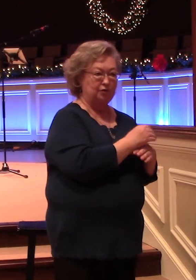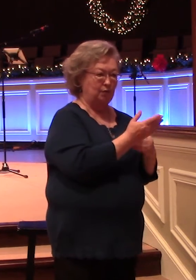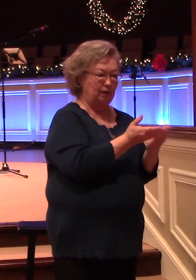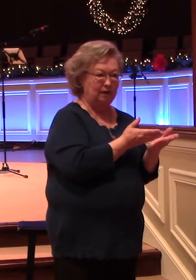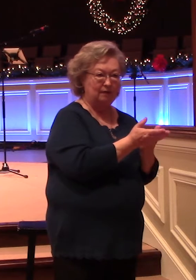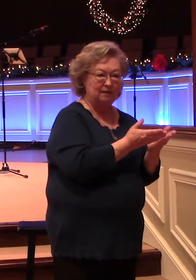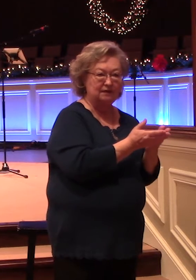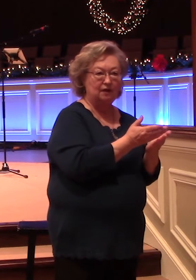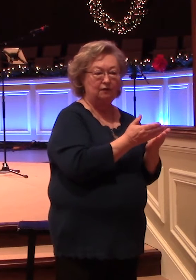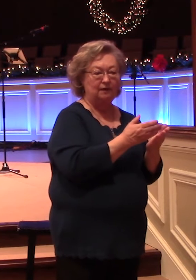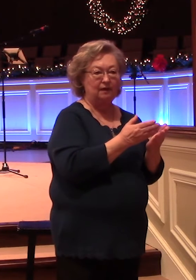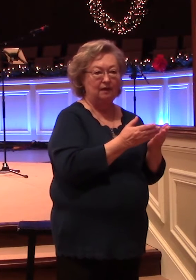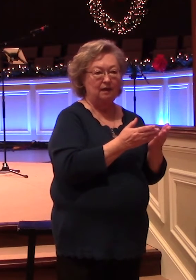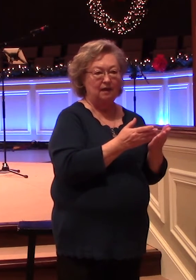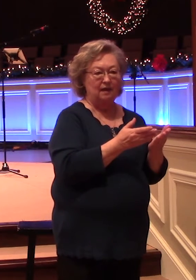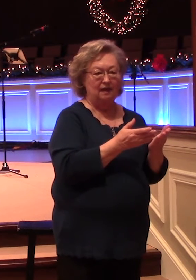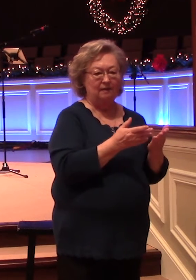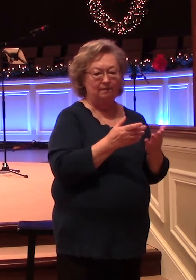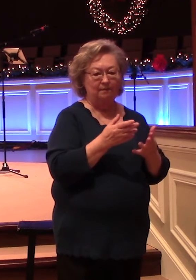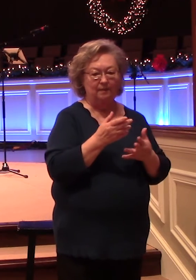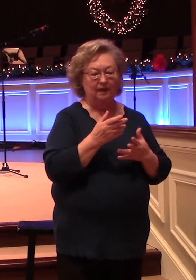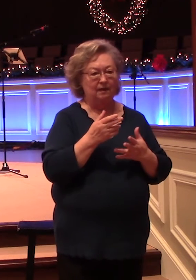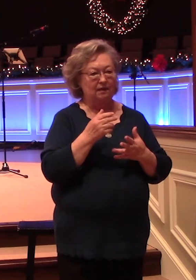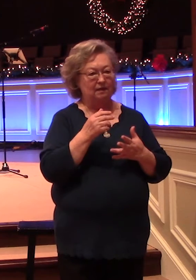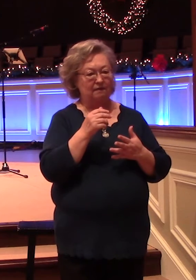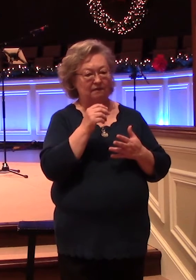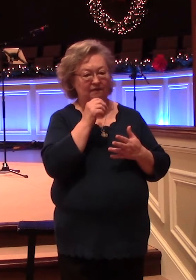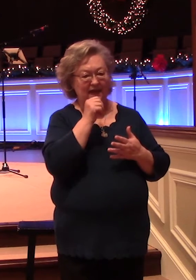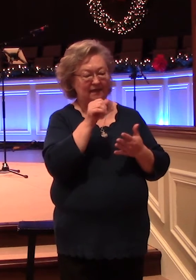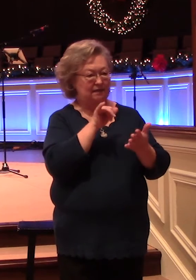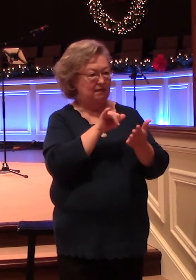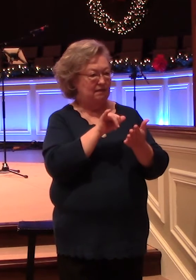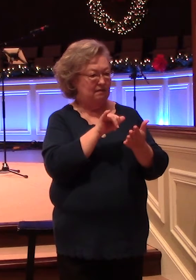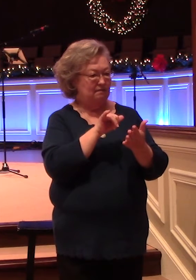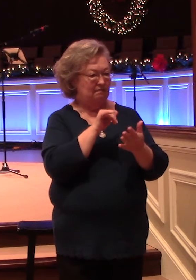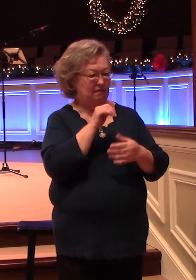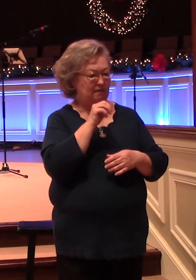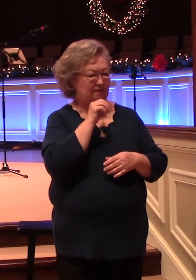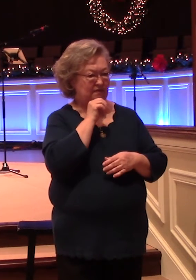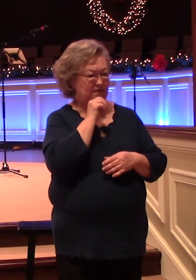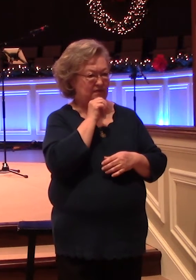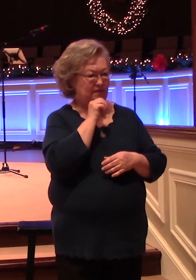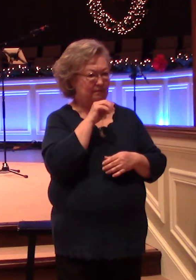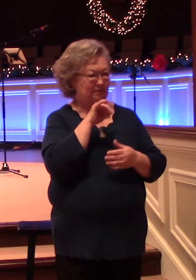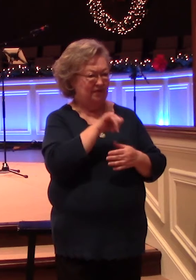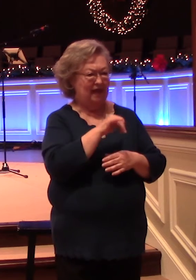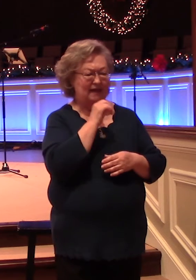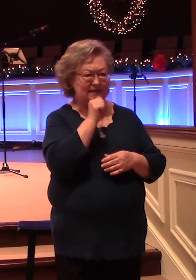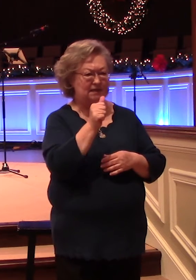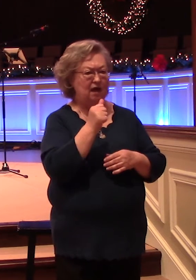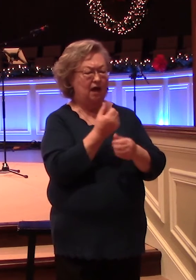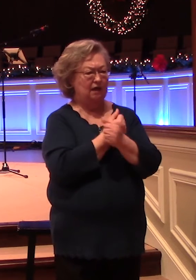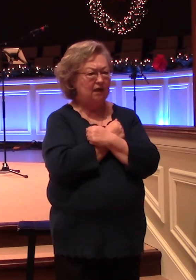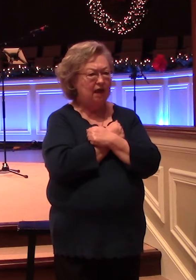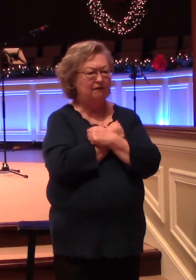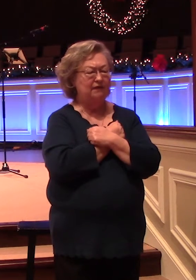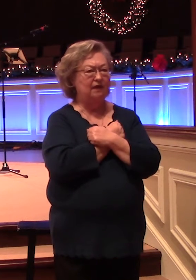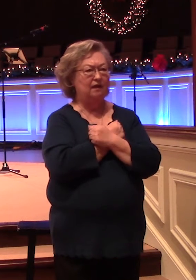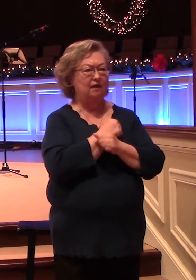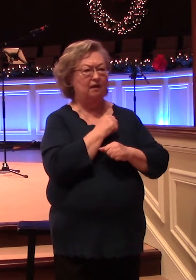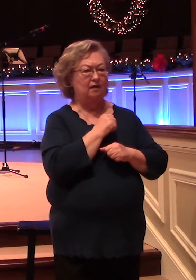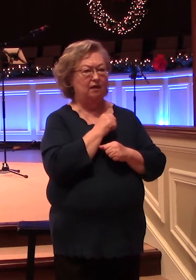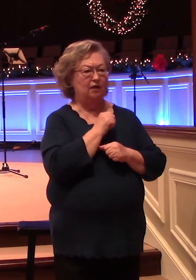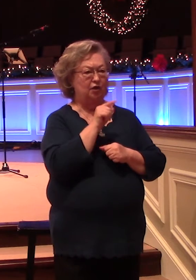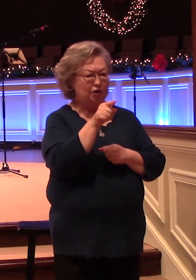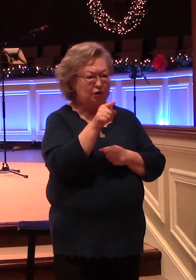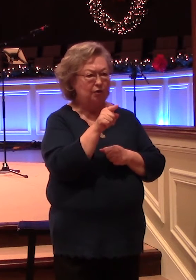And that's not loving to you. That's loving me more than you. Here's what I'm going to work to do, and it takes all of my energy. I spent some time